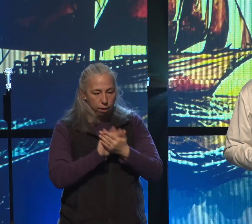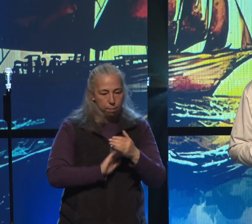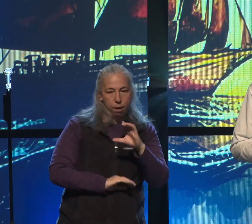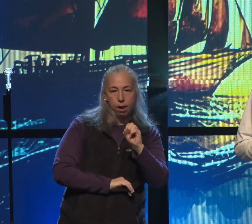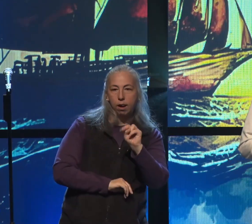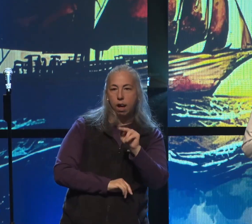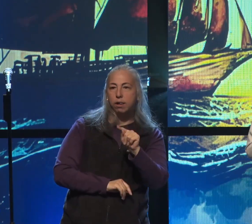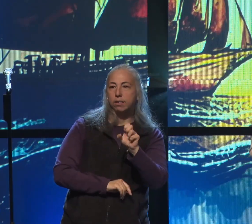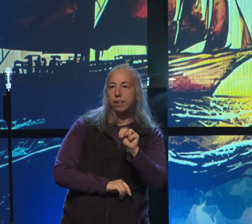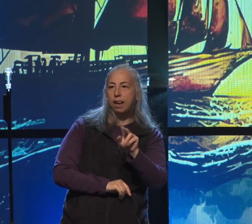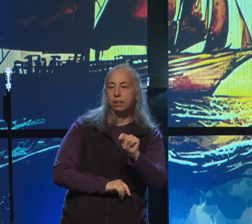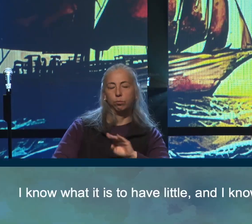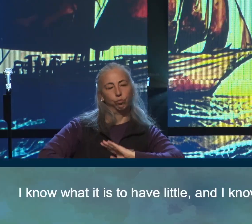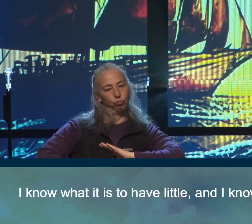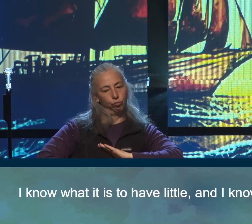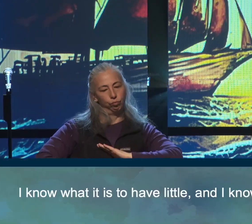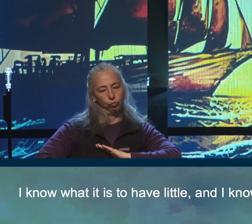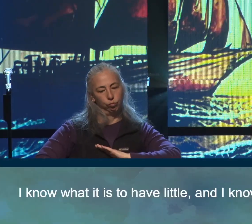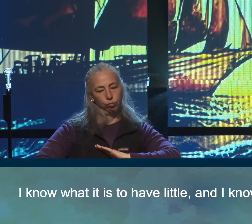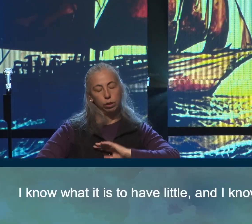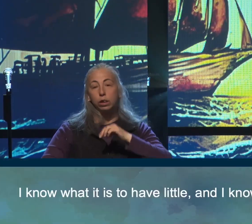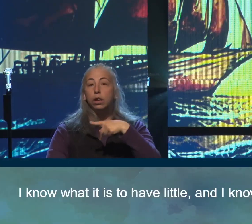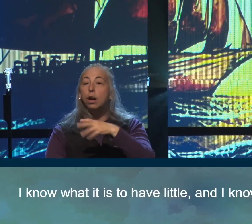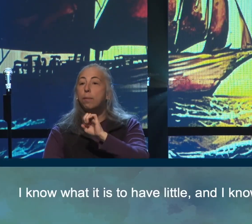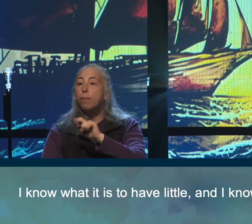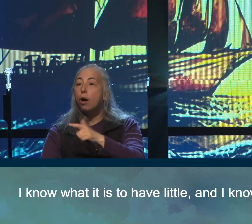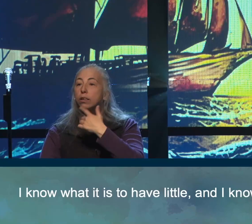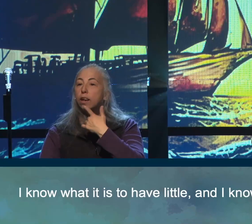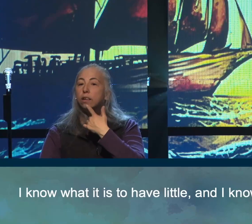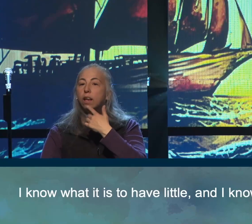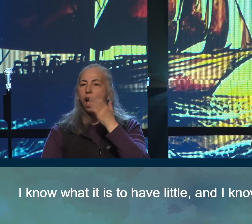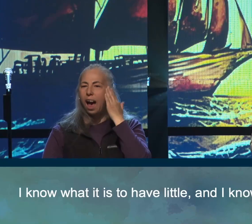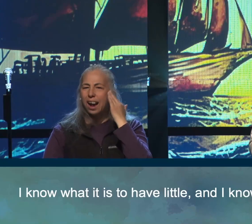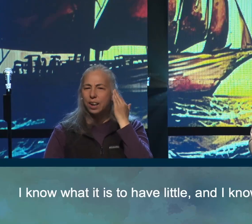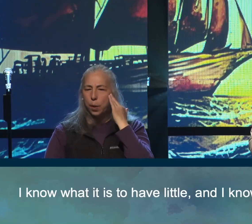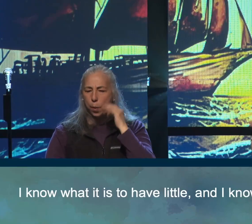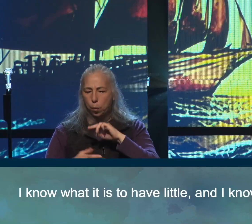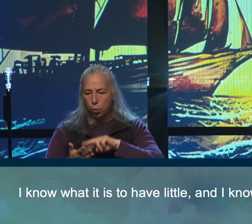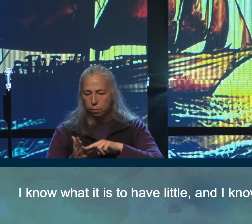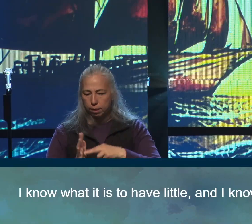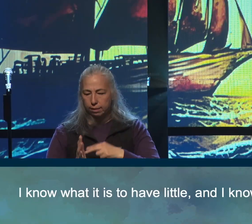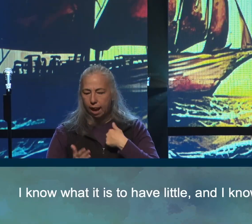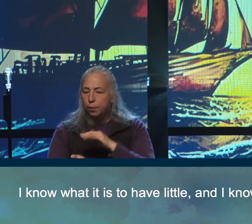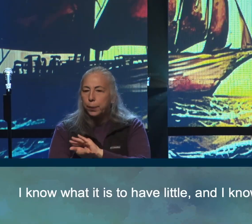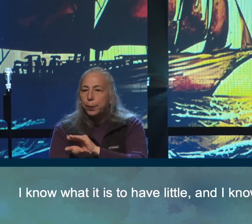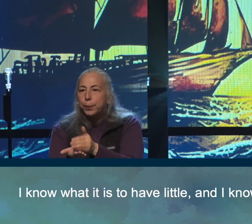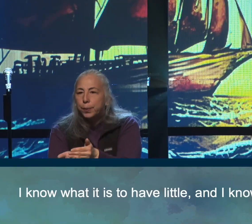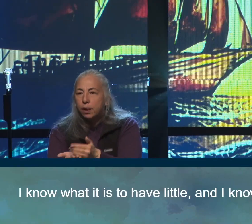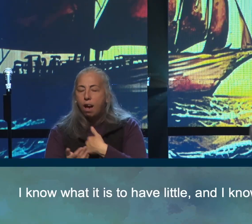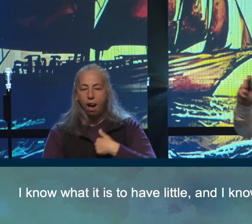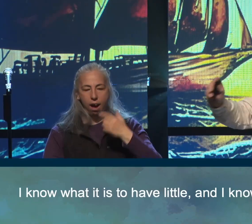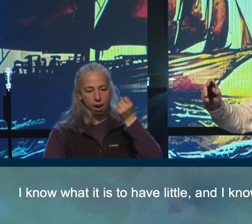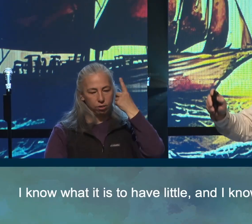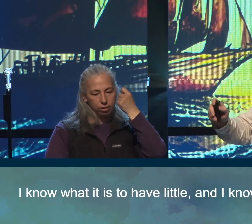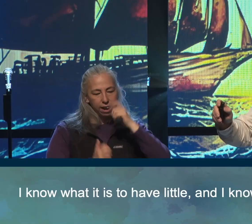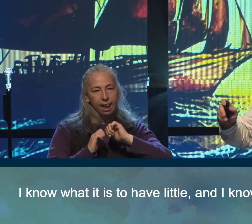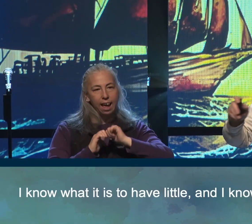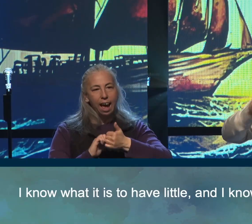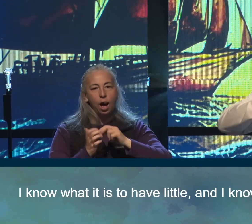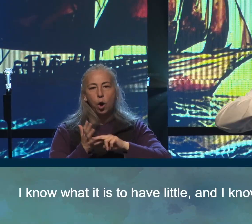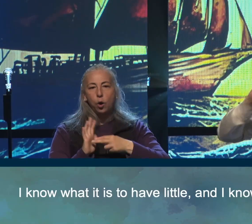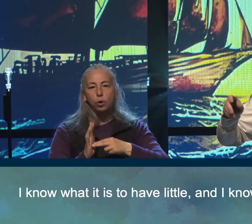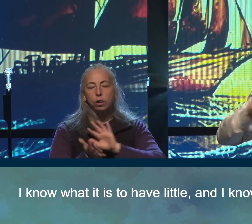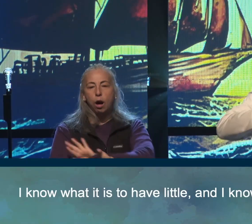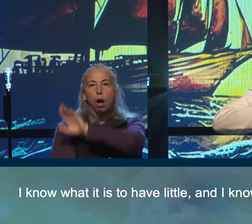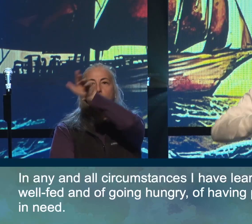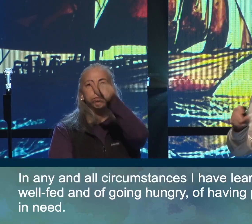on and he says, I know what it is to have little, and I know what it is to have plenty. I know both those experiences.